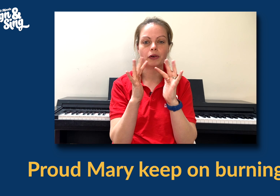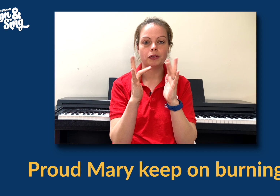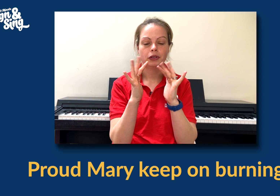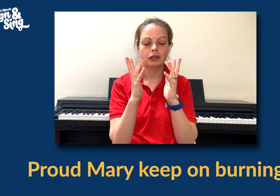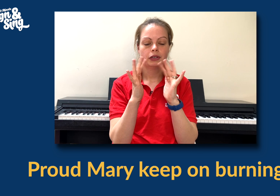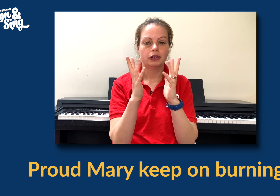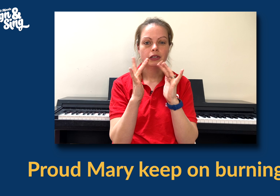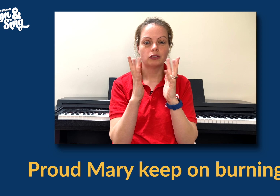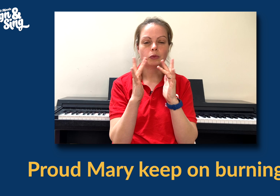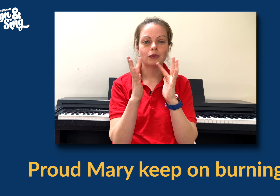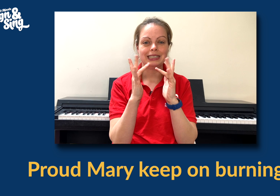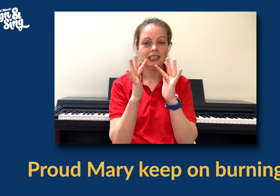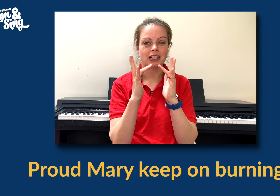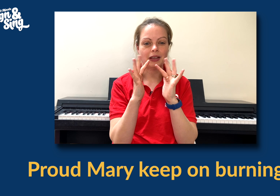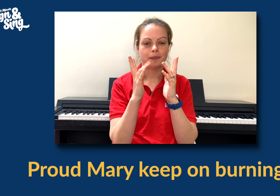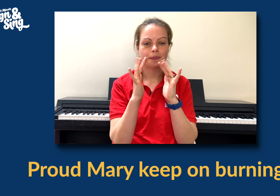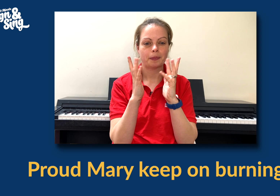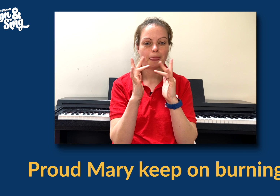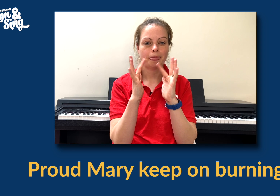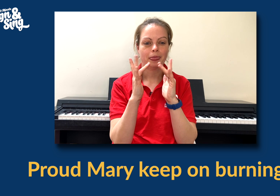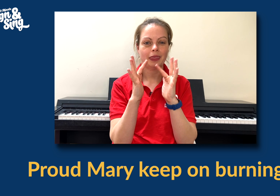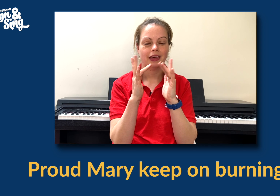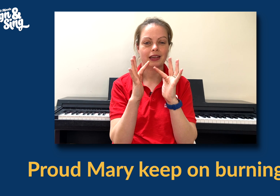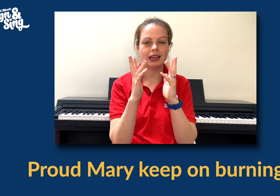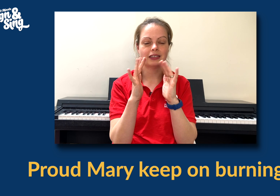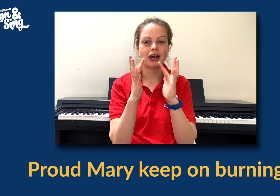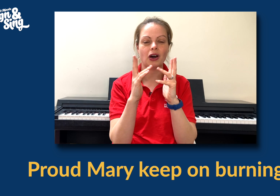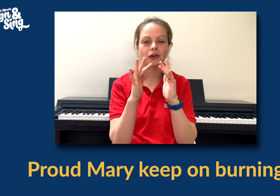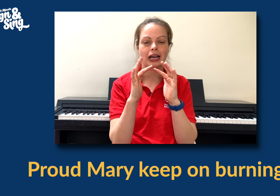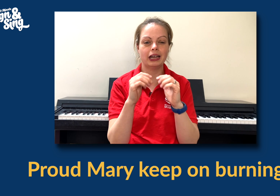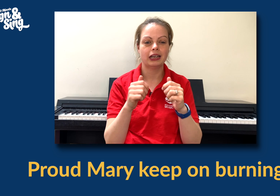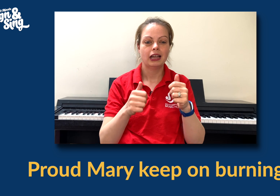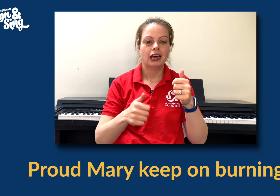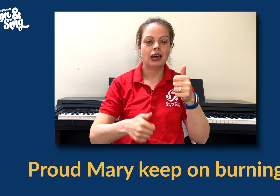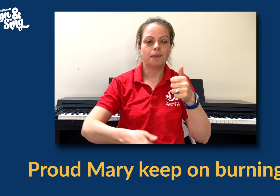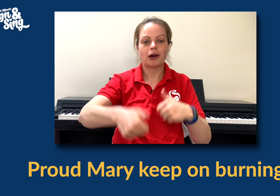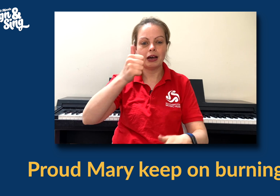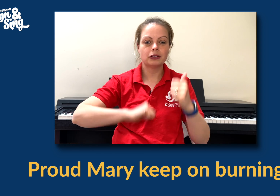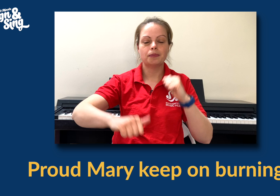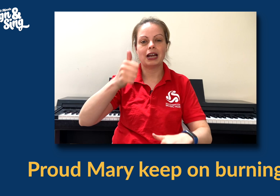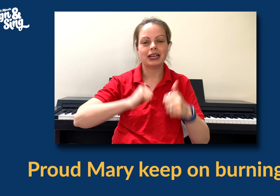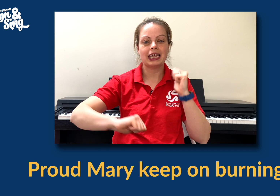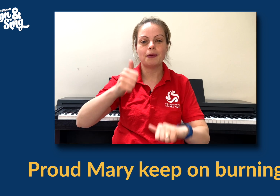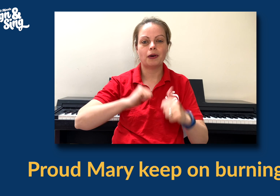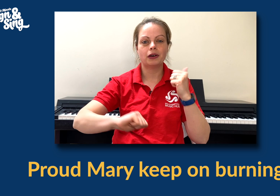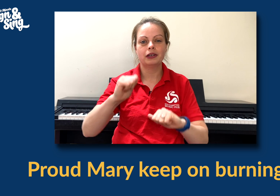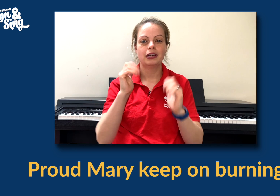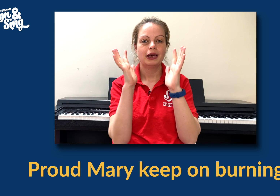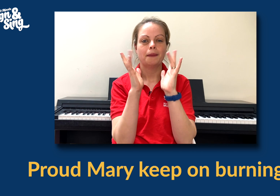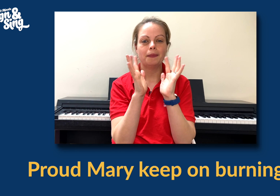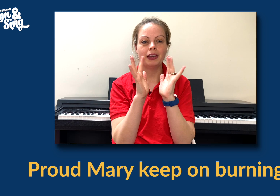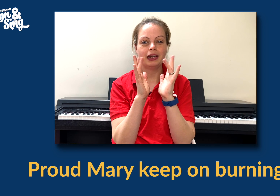to wiggle towards each other. Okay, so that whole line, proud Mary, keep